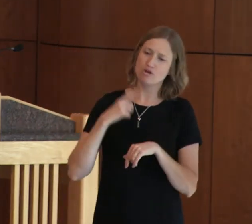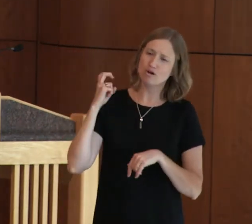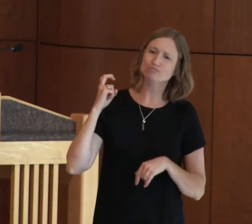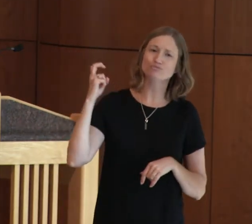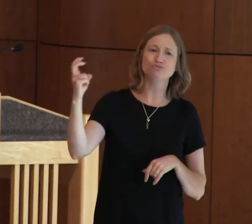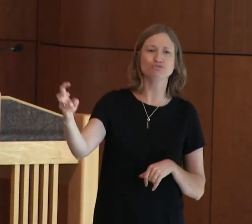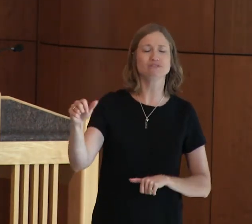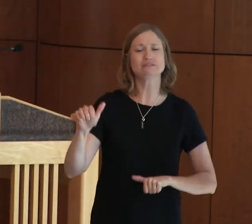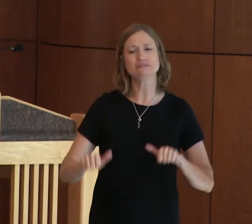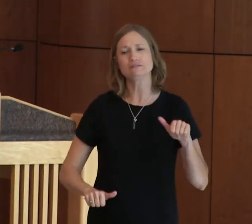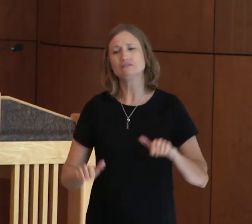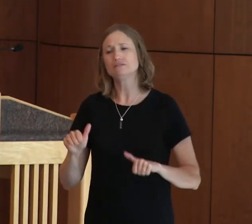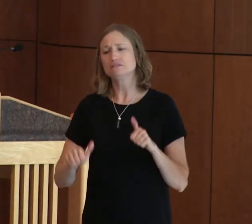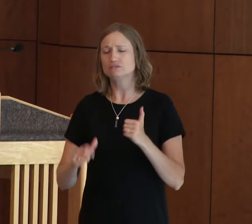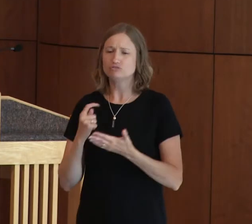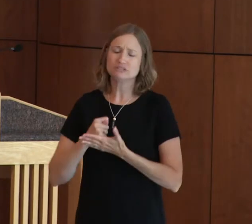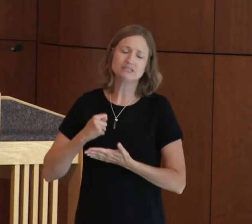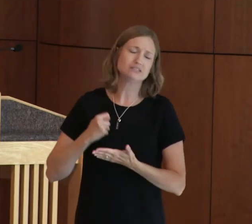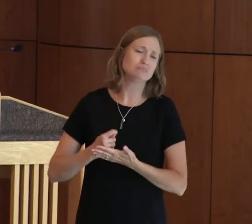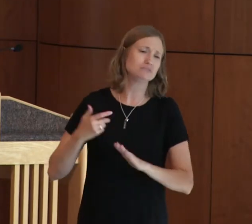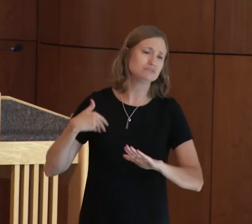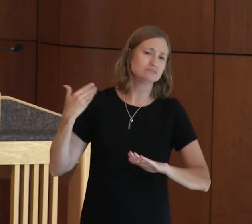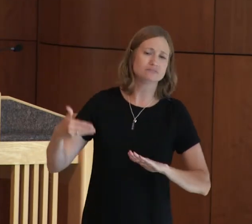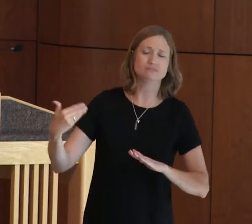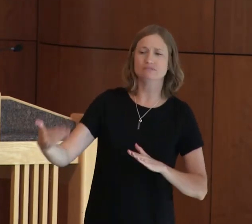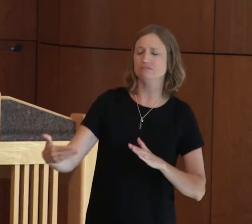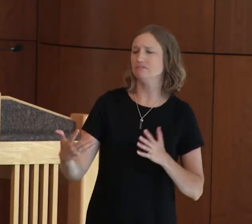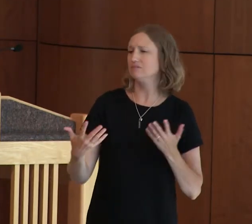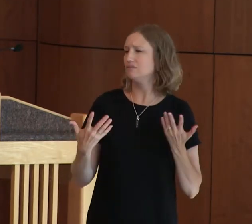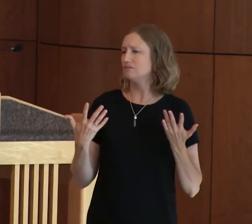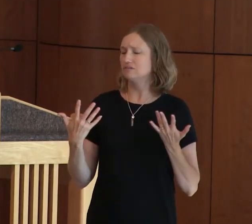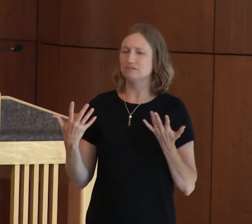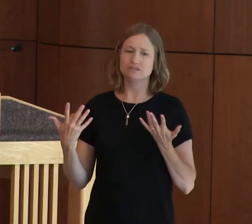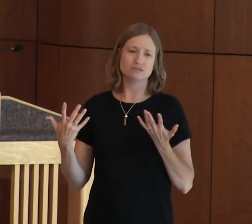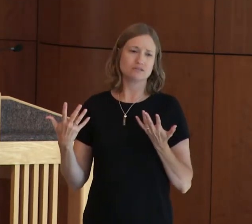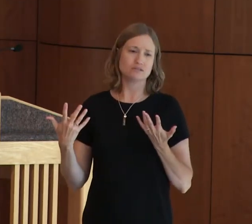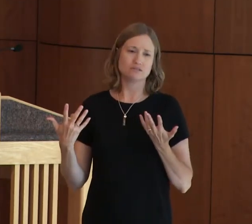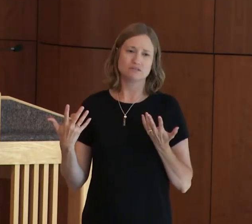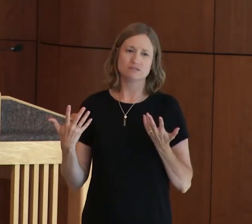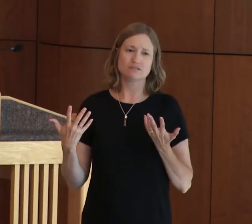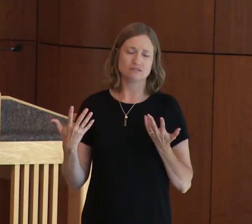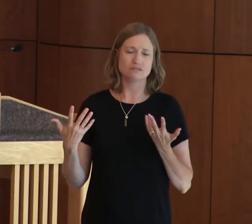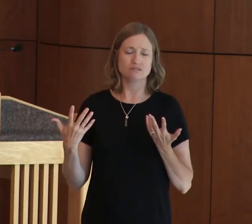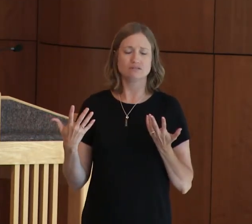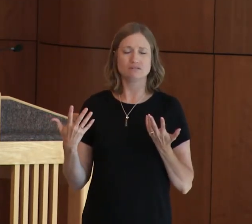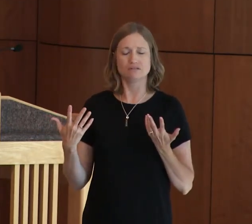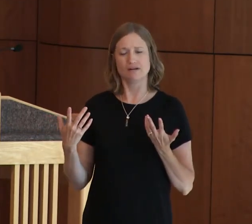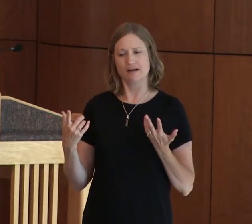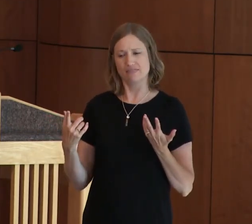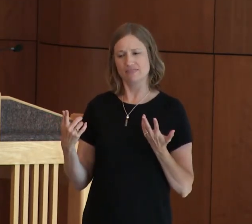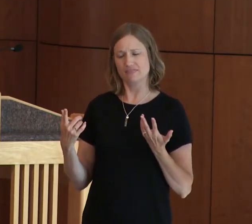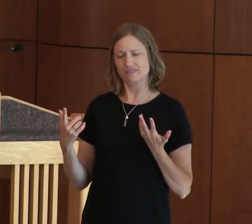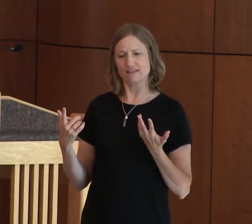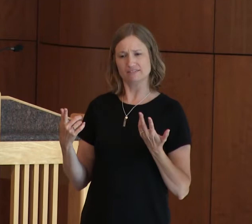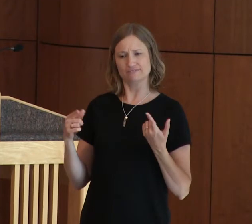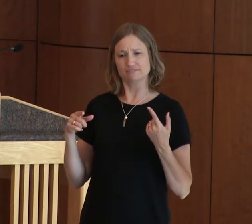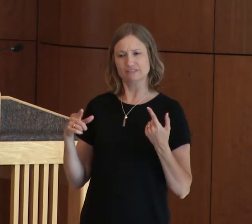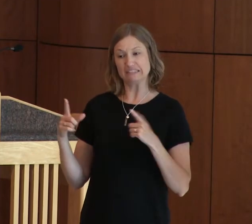of treatments and wholeness that lie before them. And then connecting with him at other points since those